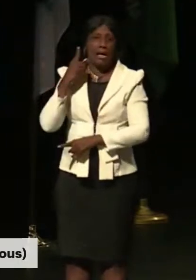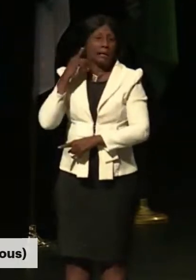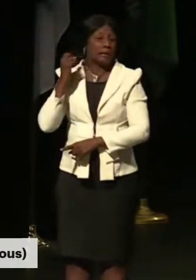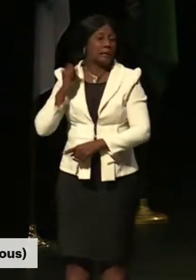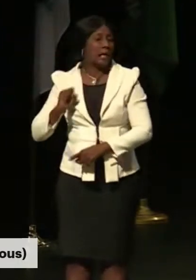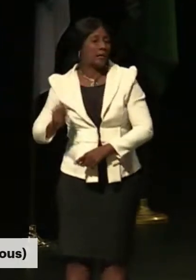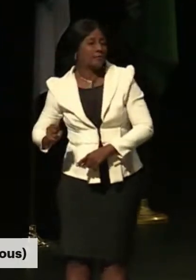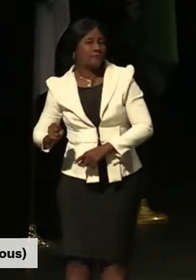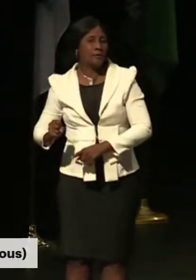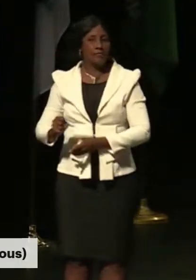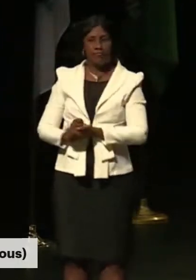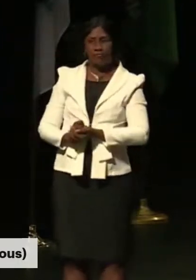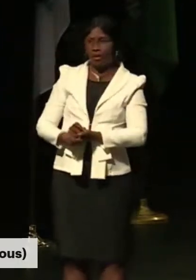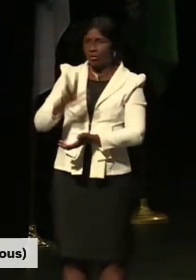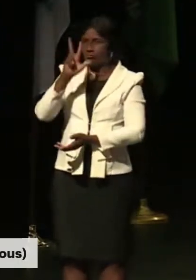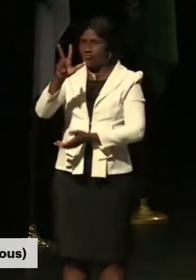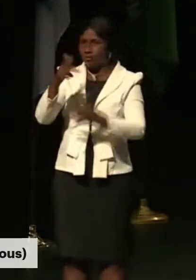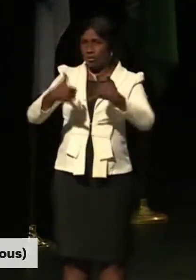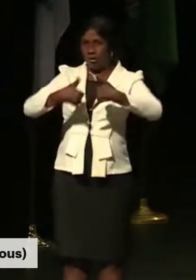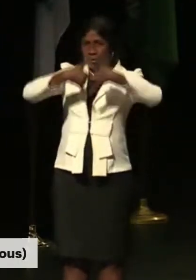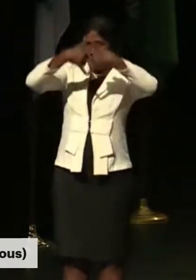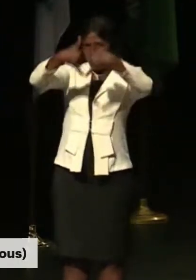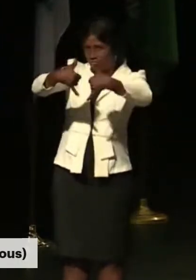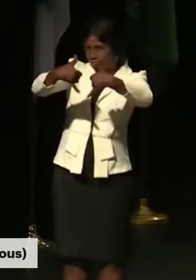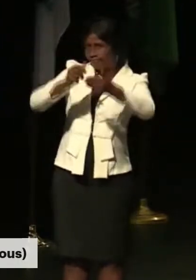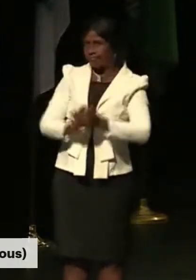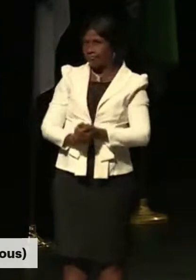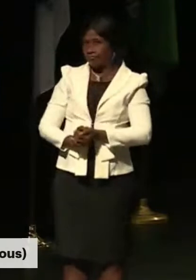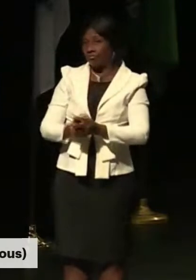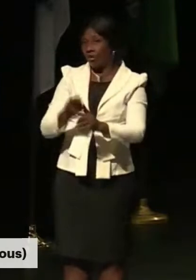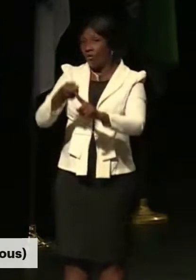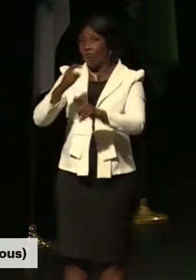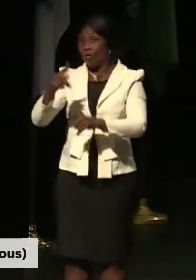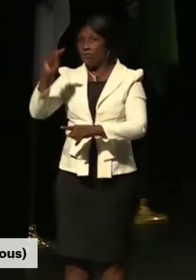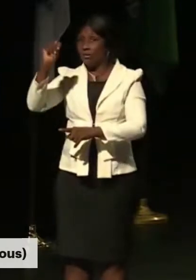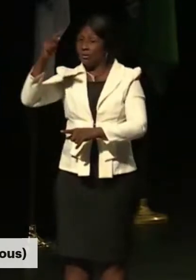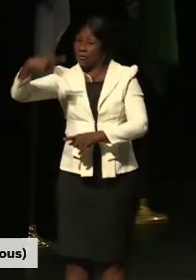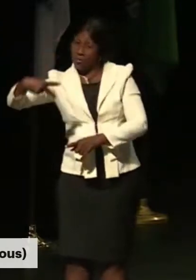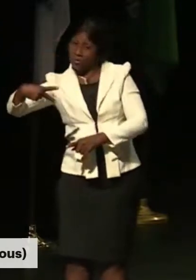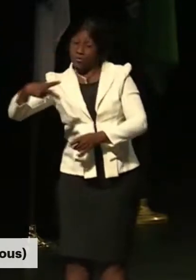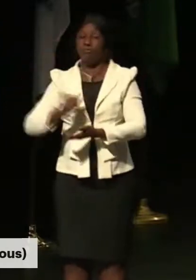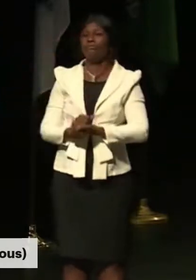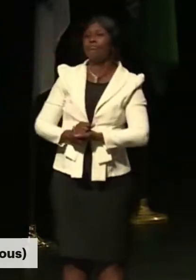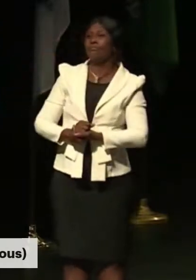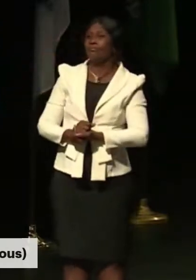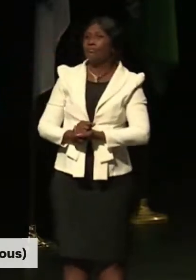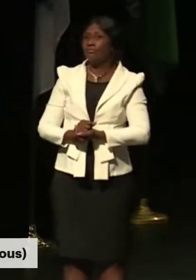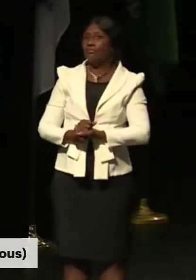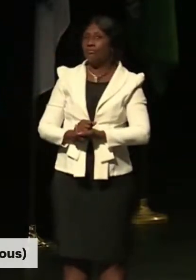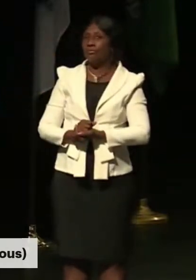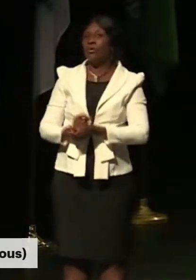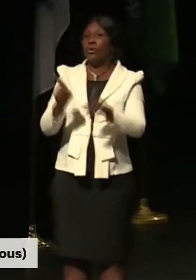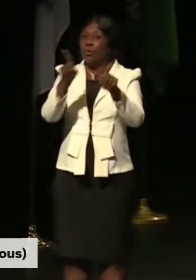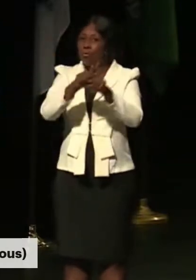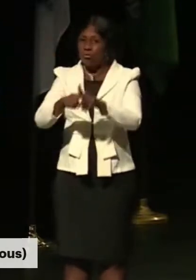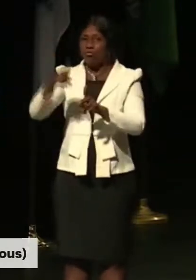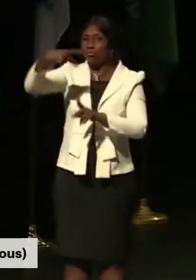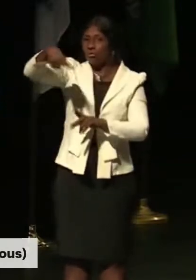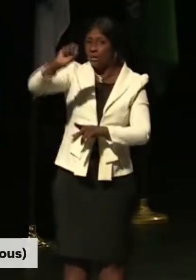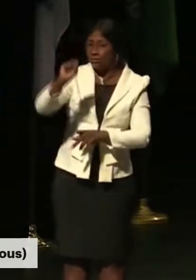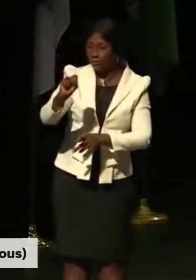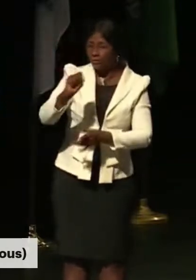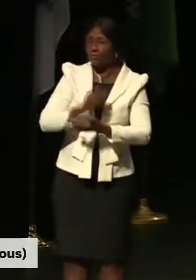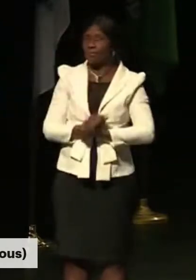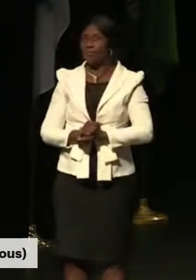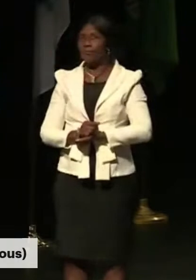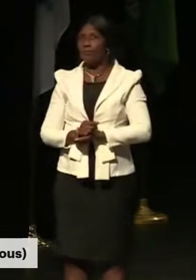1993, three Cacique Awards, and awards from Tunapuna Piako Regional Corporation and the City of Port of Spain.